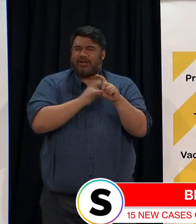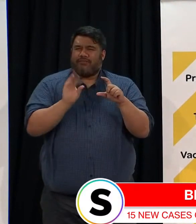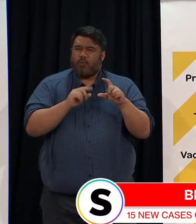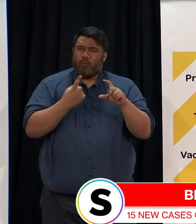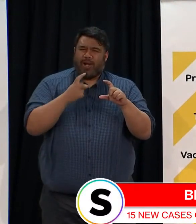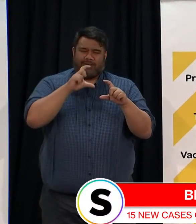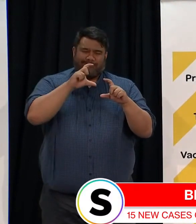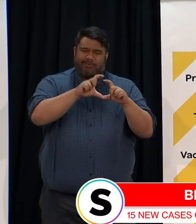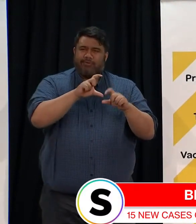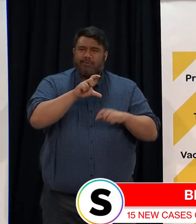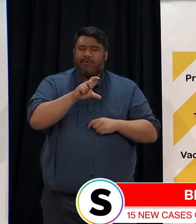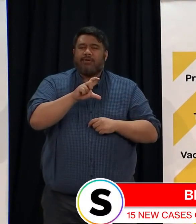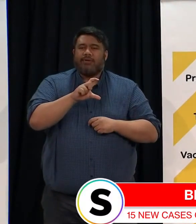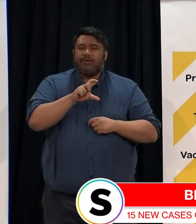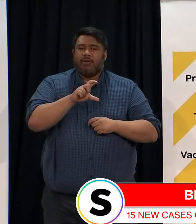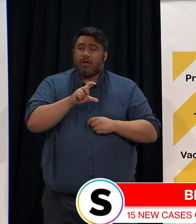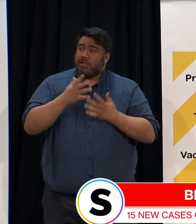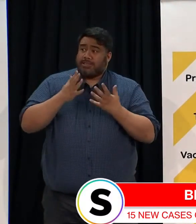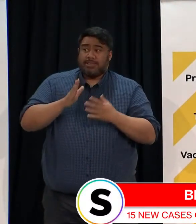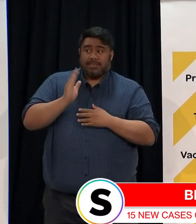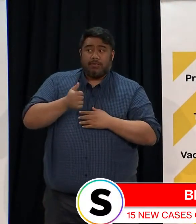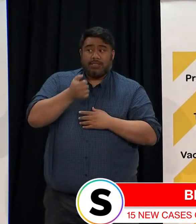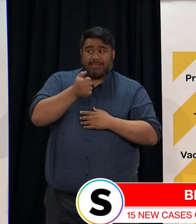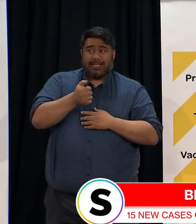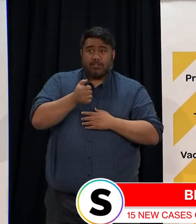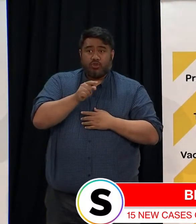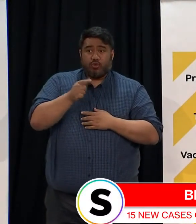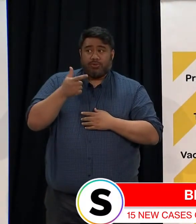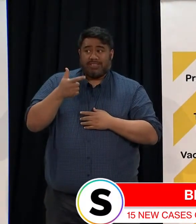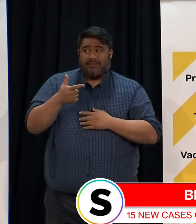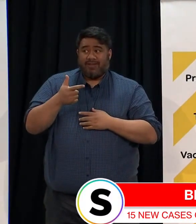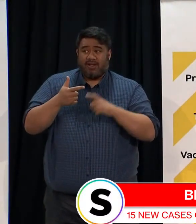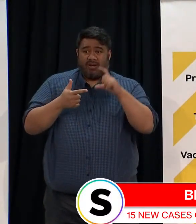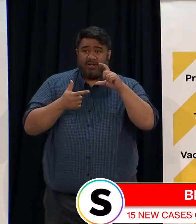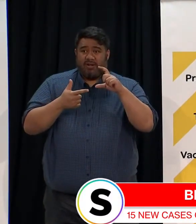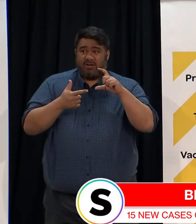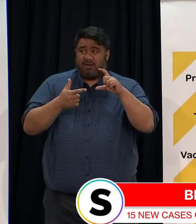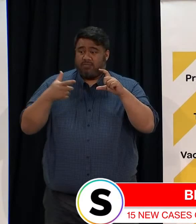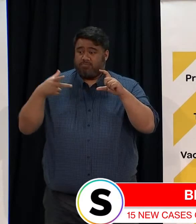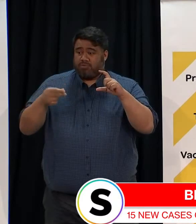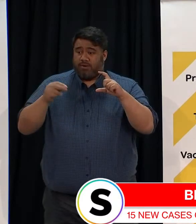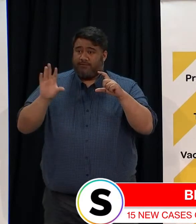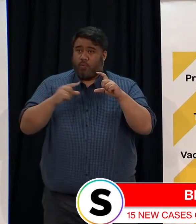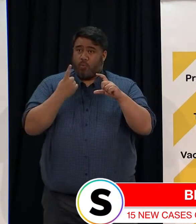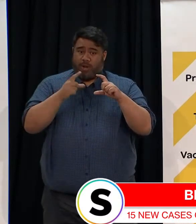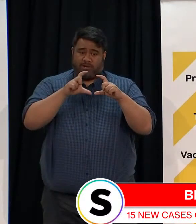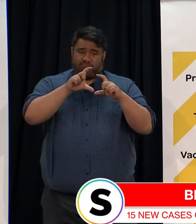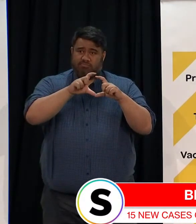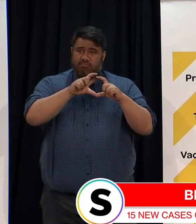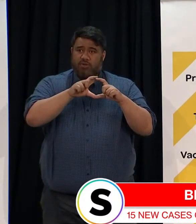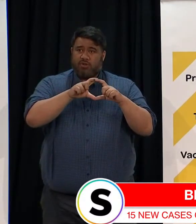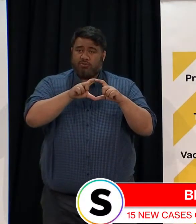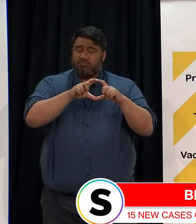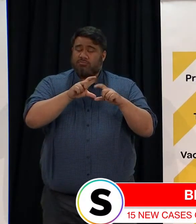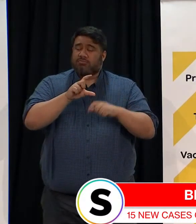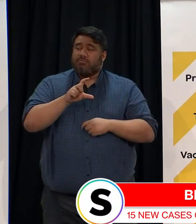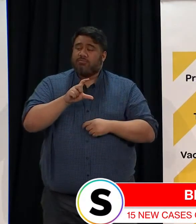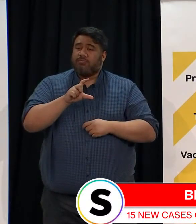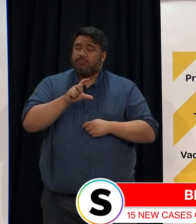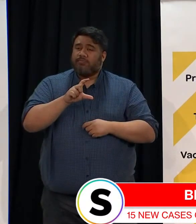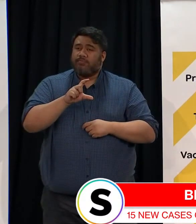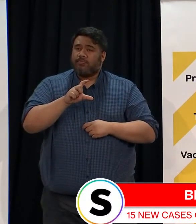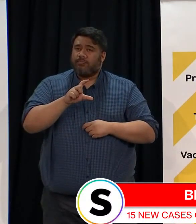between 6 and 7 doses per vial routinely across the country, which is fantastic. There was a particular issue